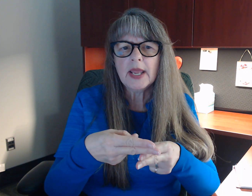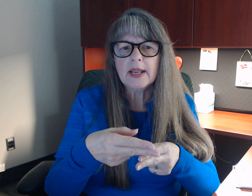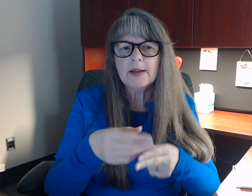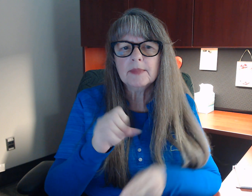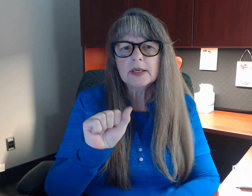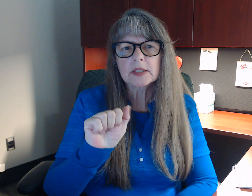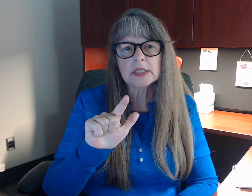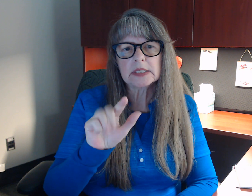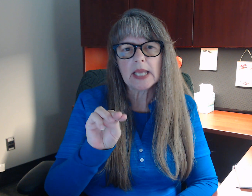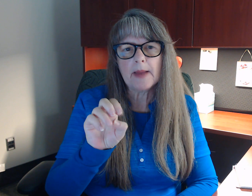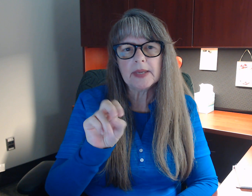name, salmon.